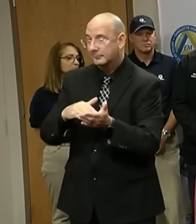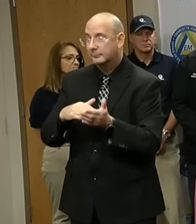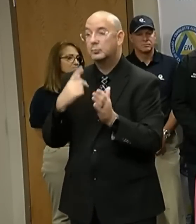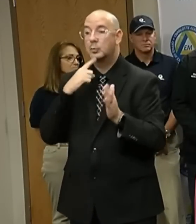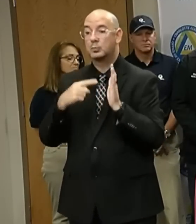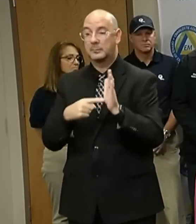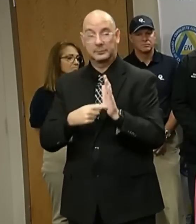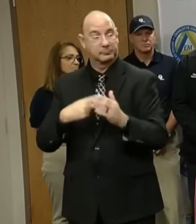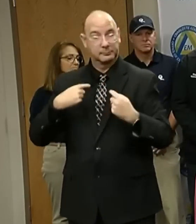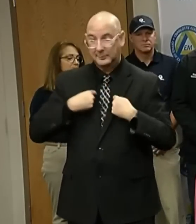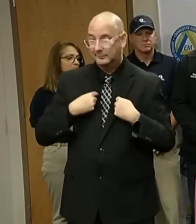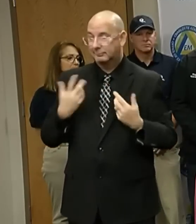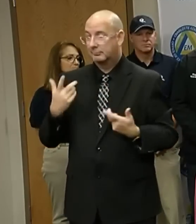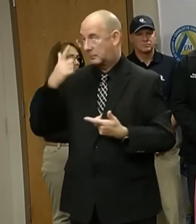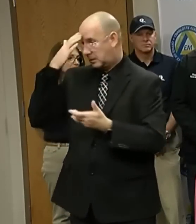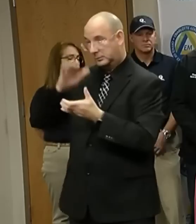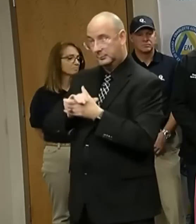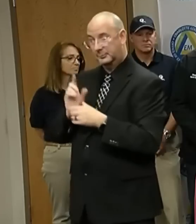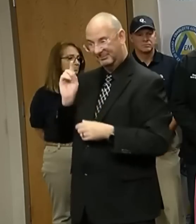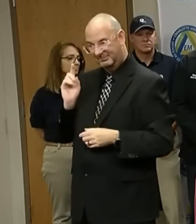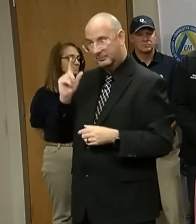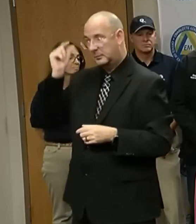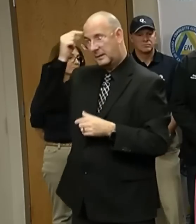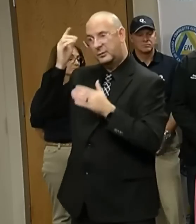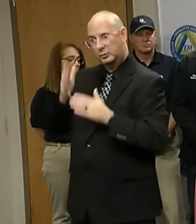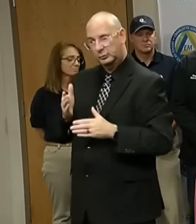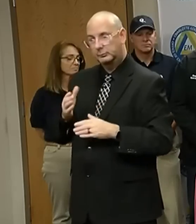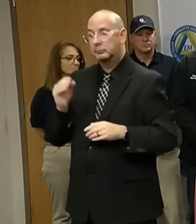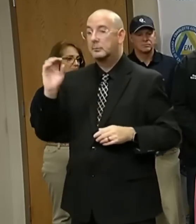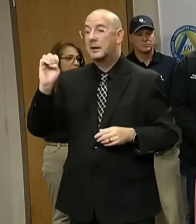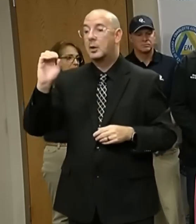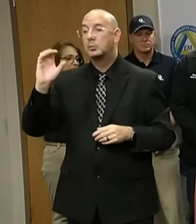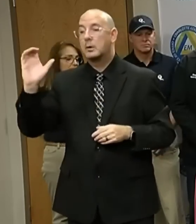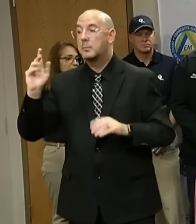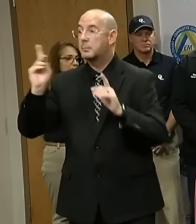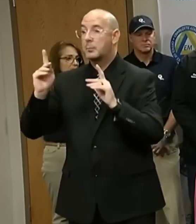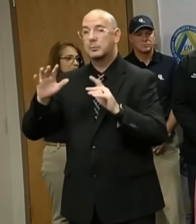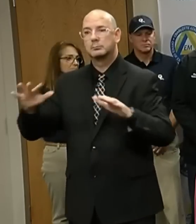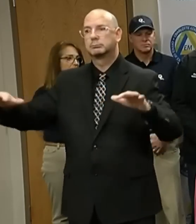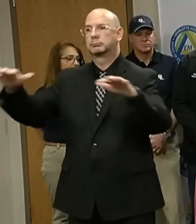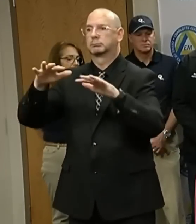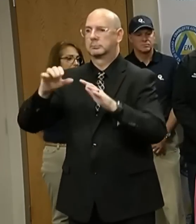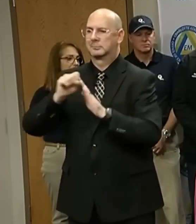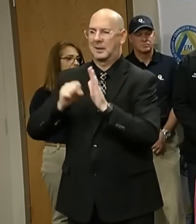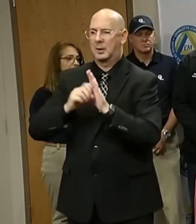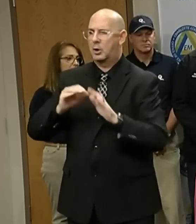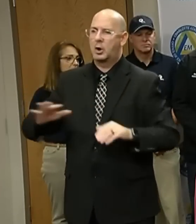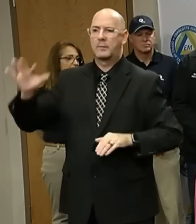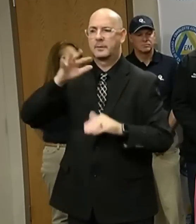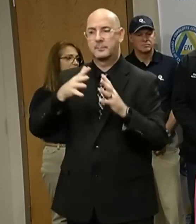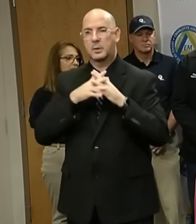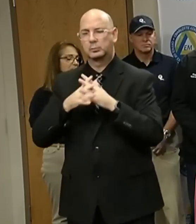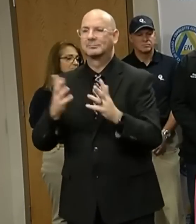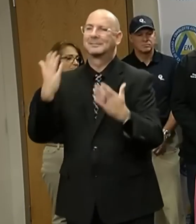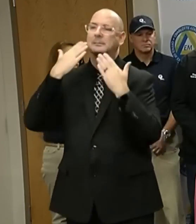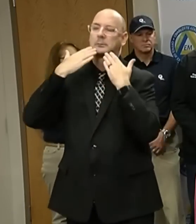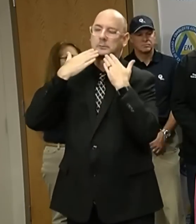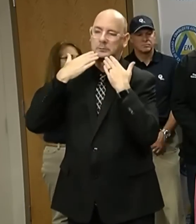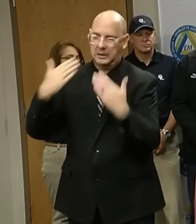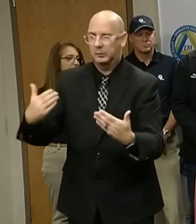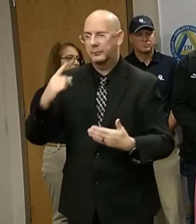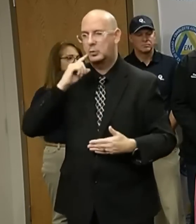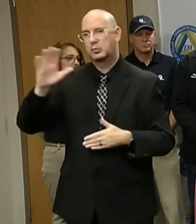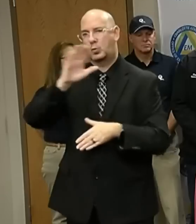first responders, the EOC, thank you to the people across the state and the country for stepping up big. We are at $1.6